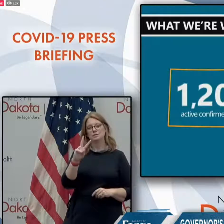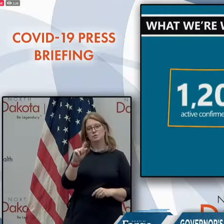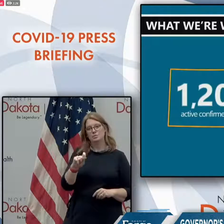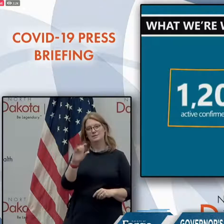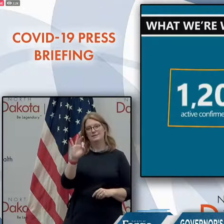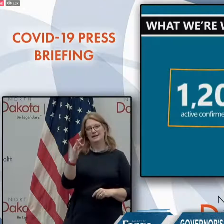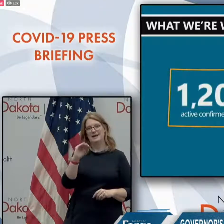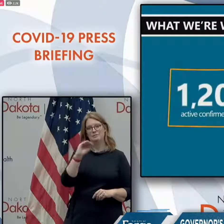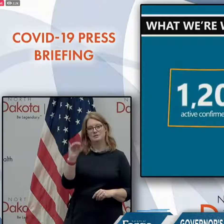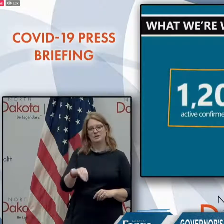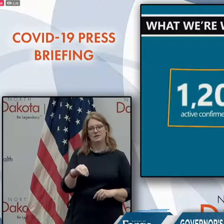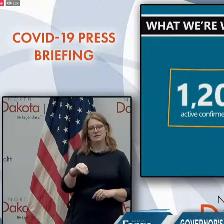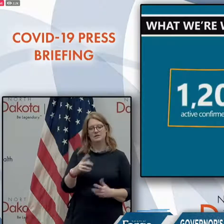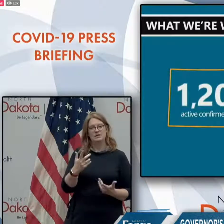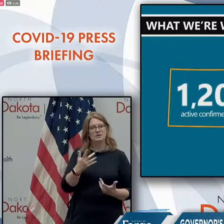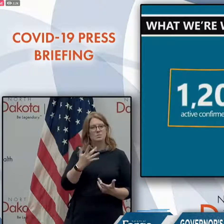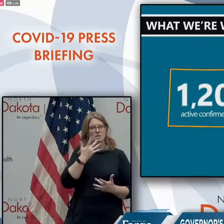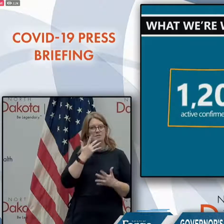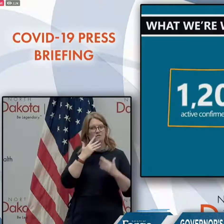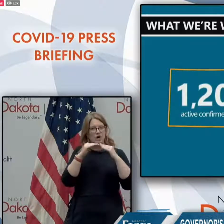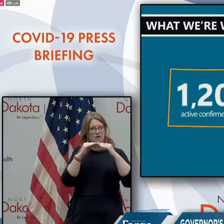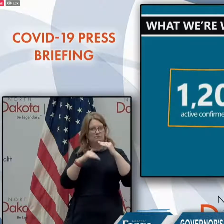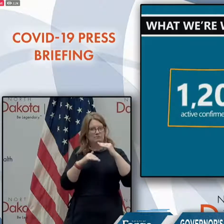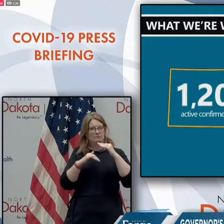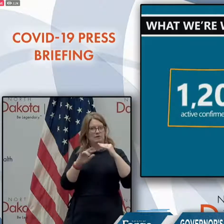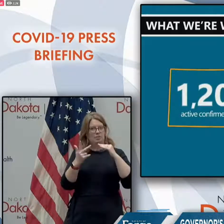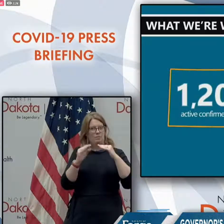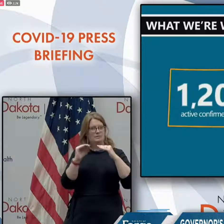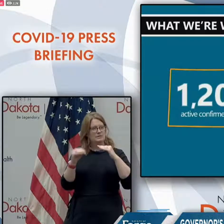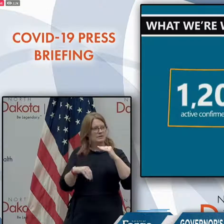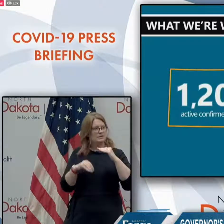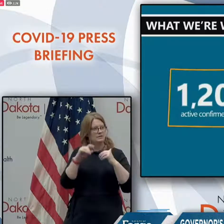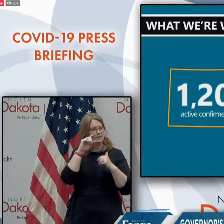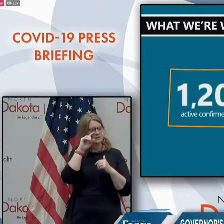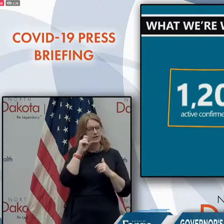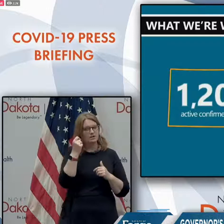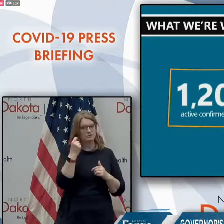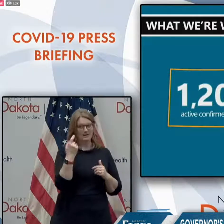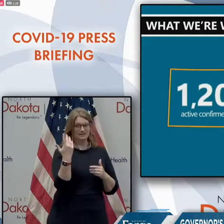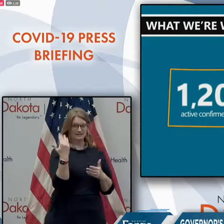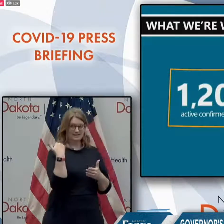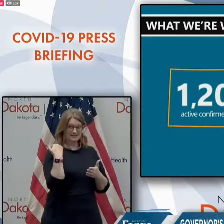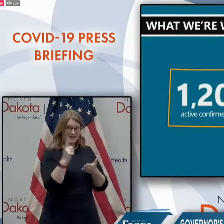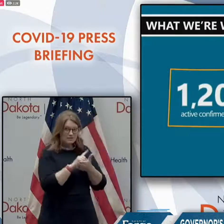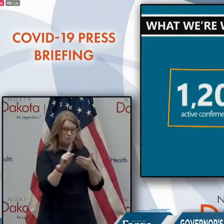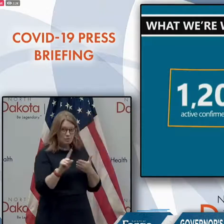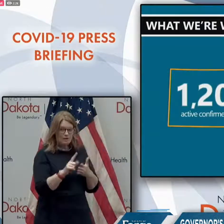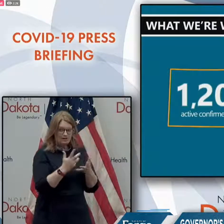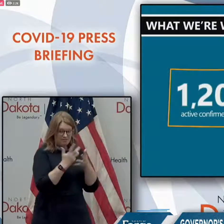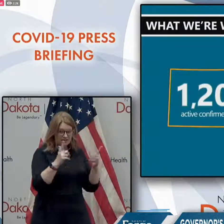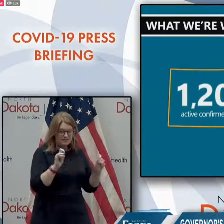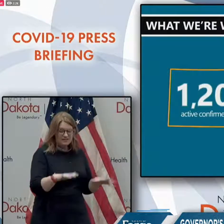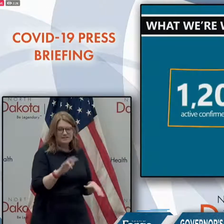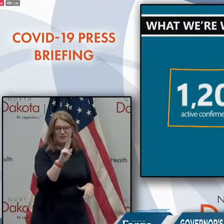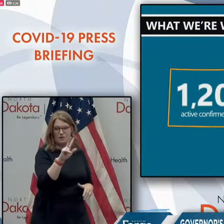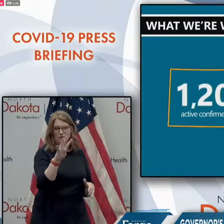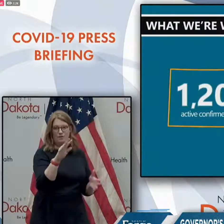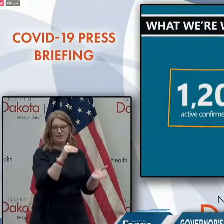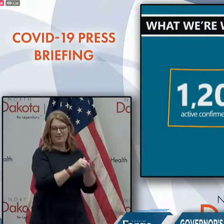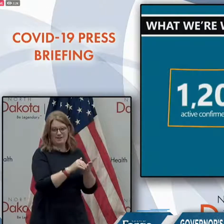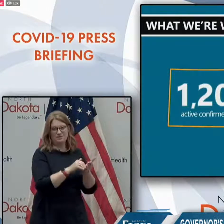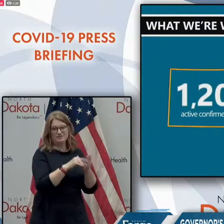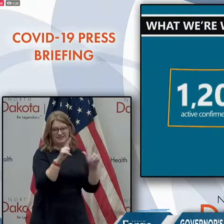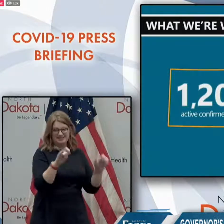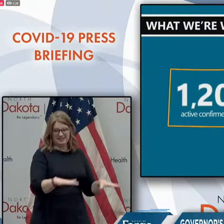being under 3. That's a good place to be. We got a lot of testing done in the last week, 34,000 plus tests done in the last week.